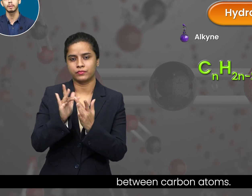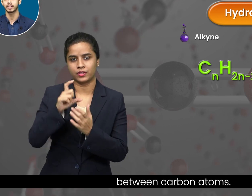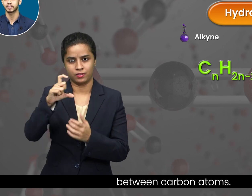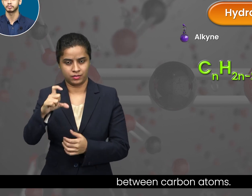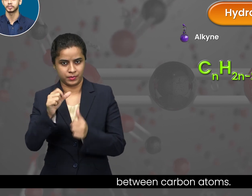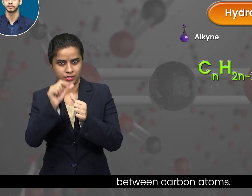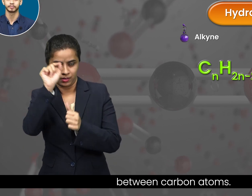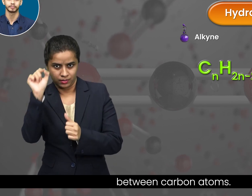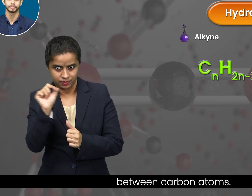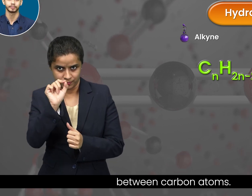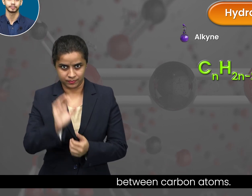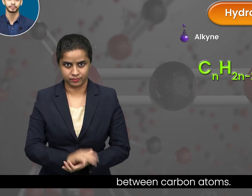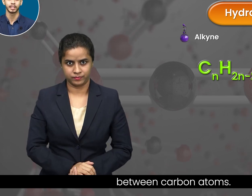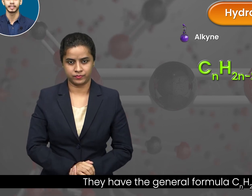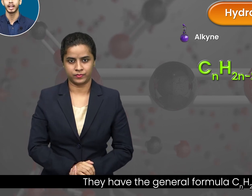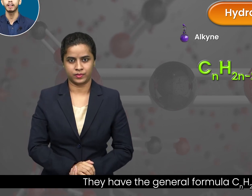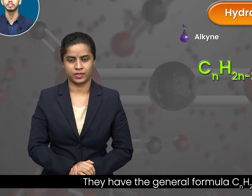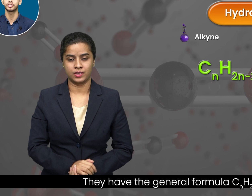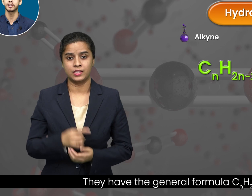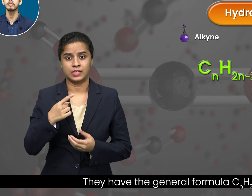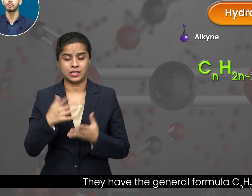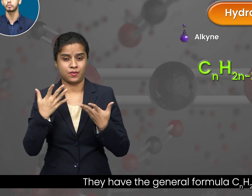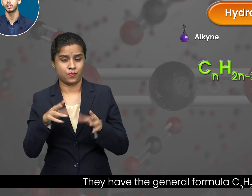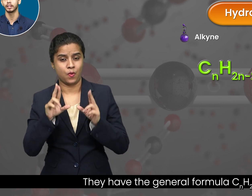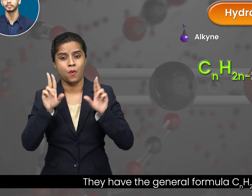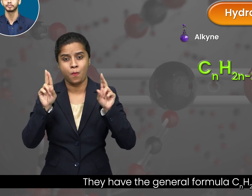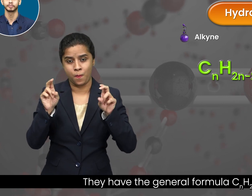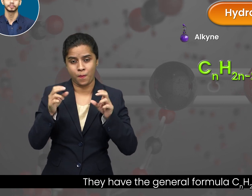between carbon atoms. They have the general